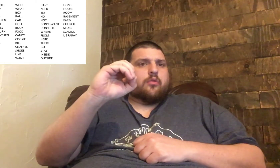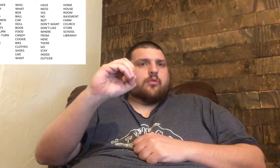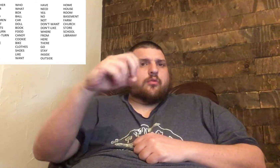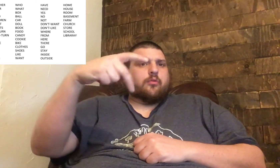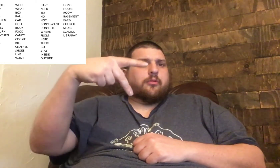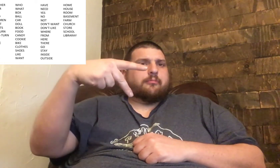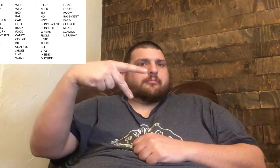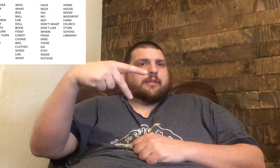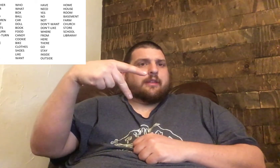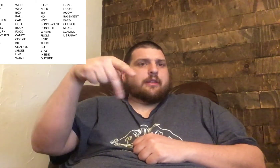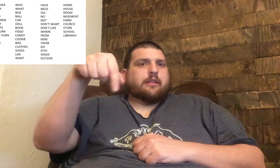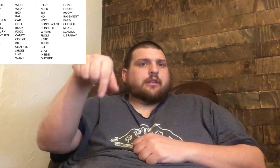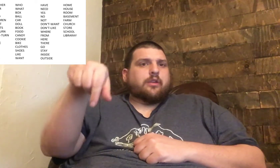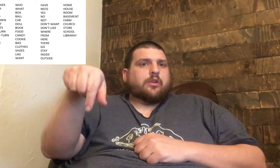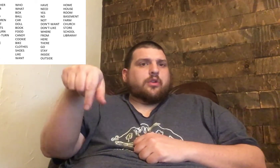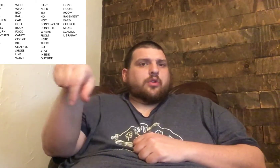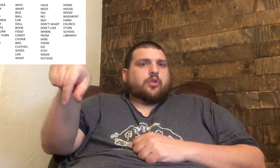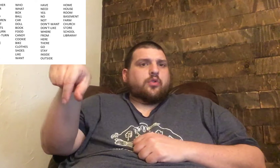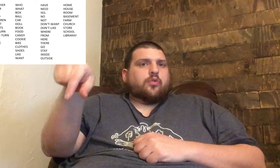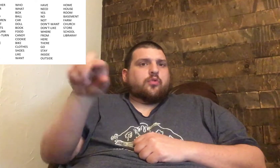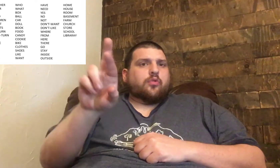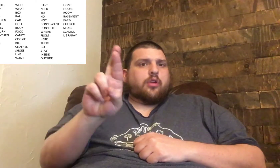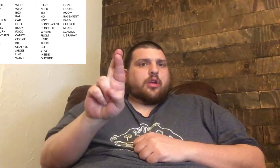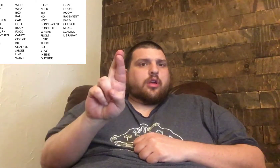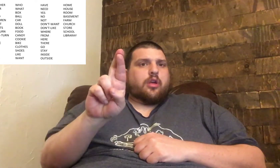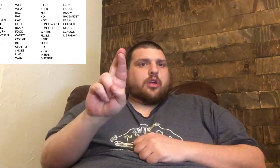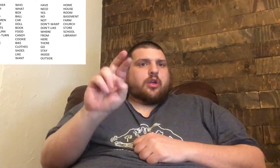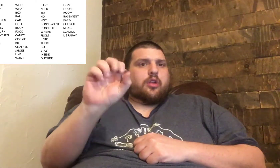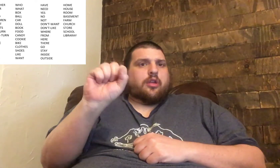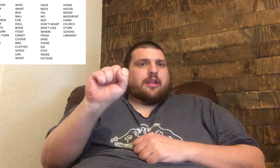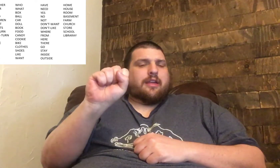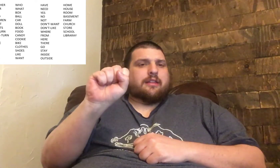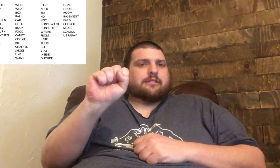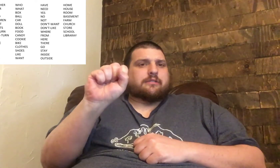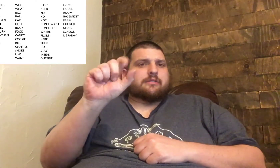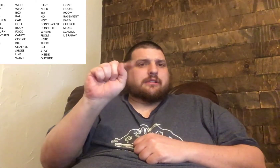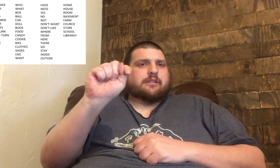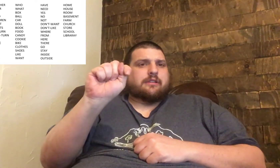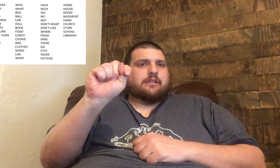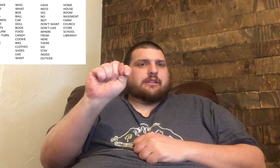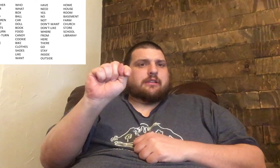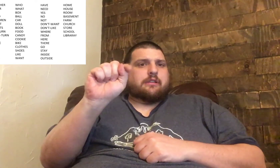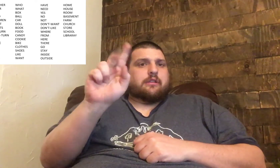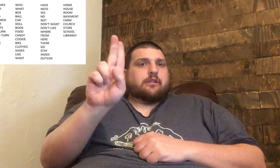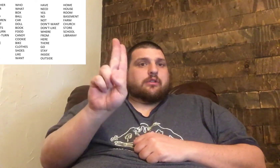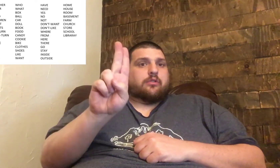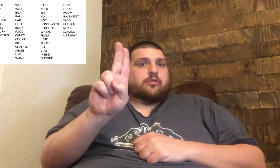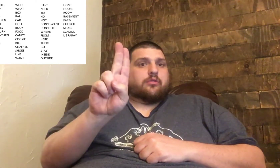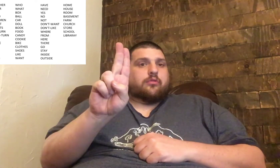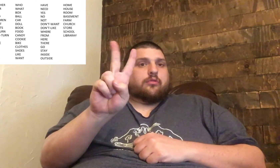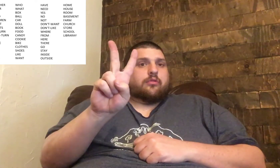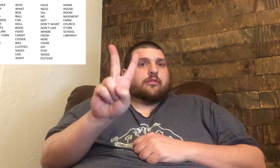O, P, Q, R, S, T, U,